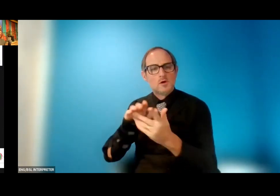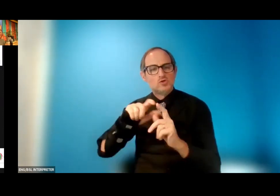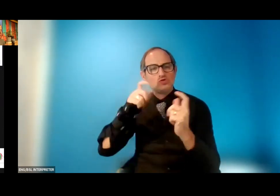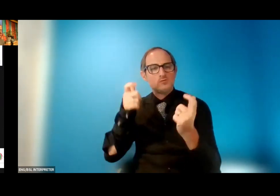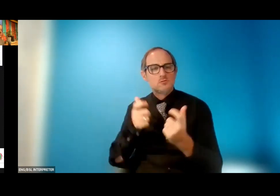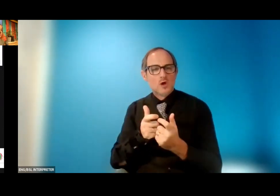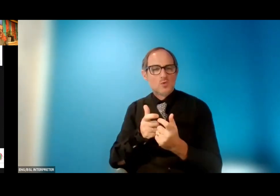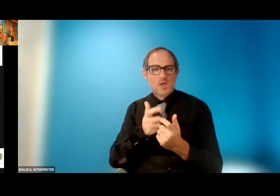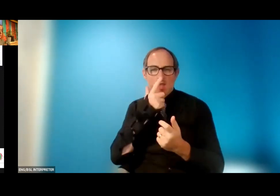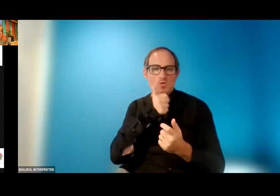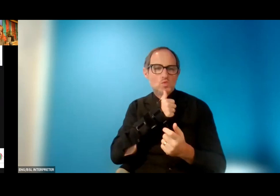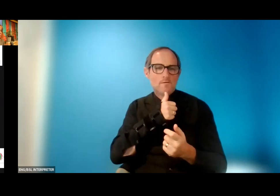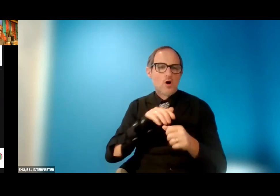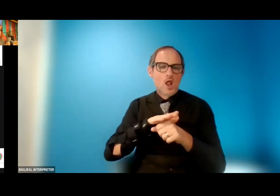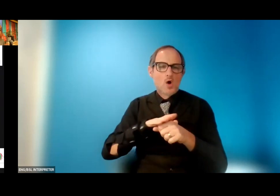of